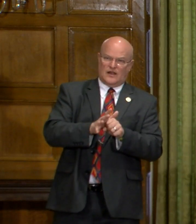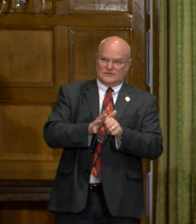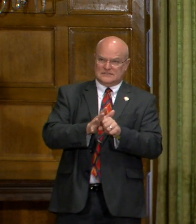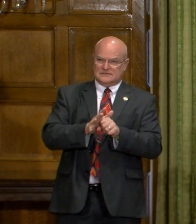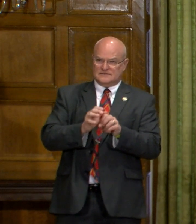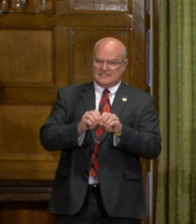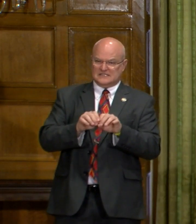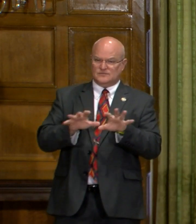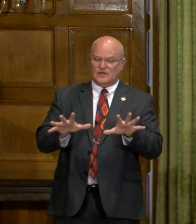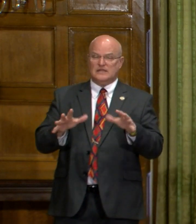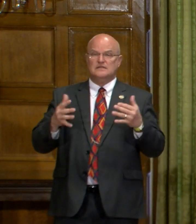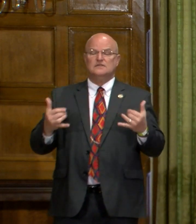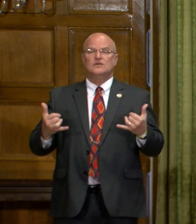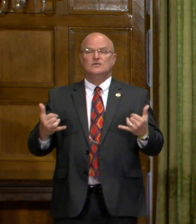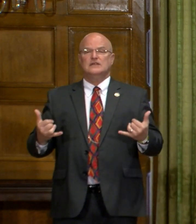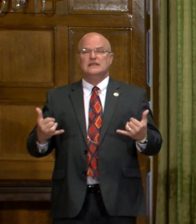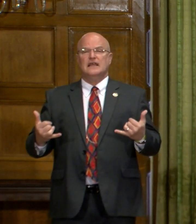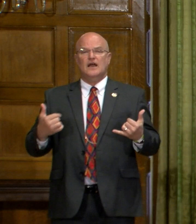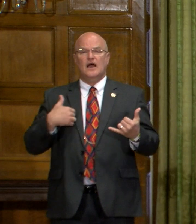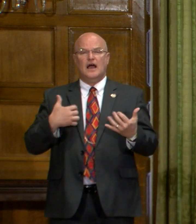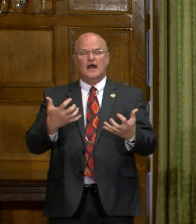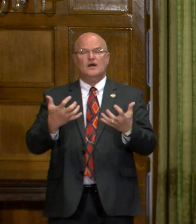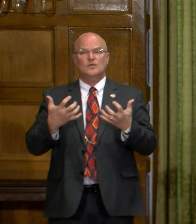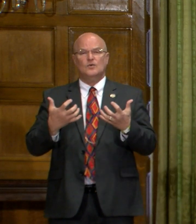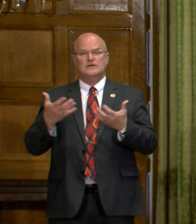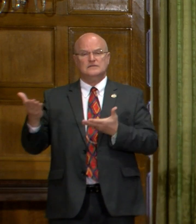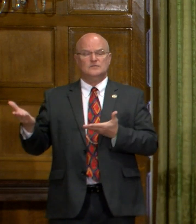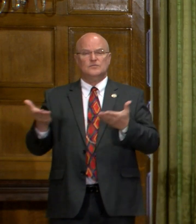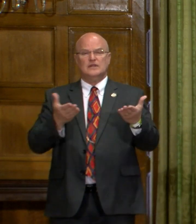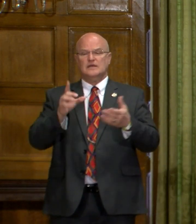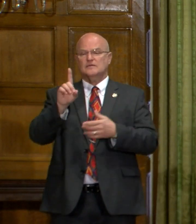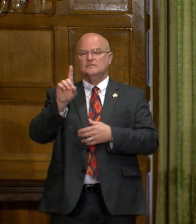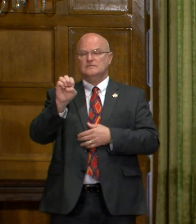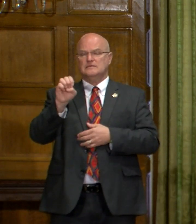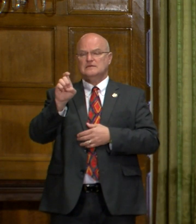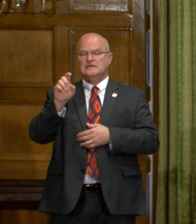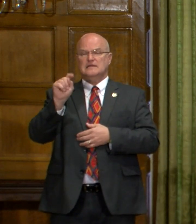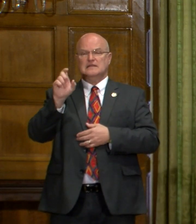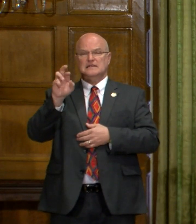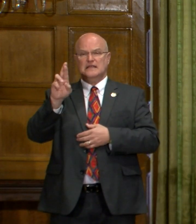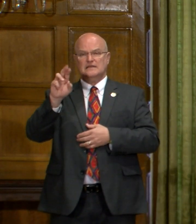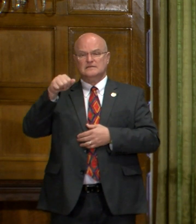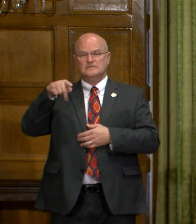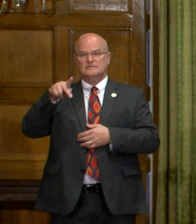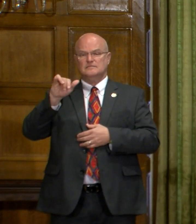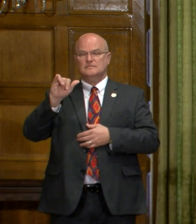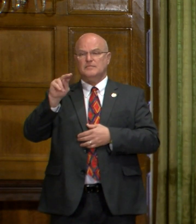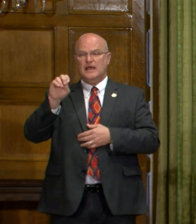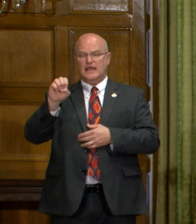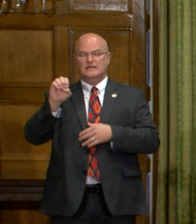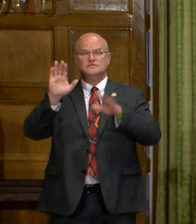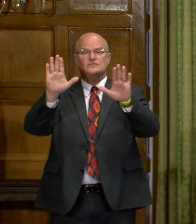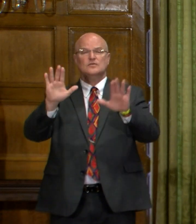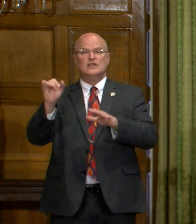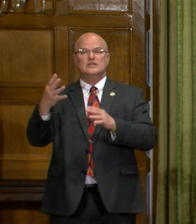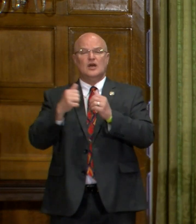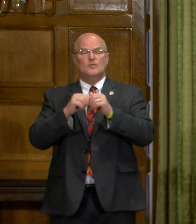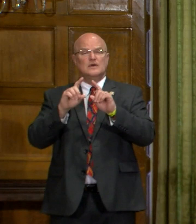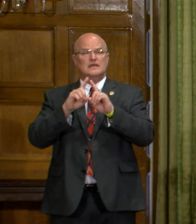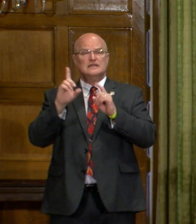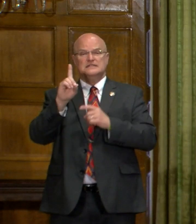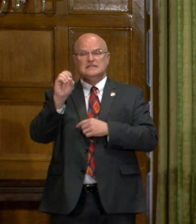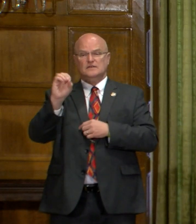spread. And with that, I want to bring up Dexter Payne, doing a great job with our Department